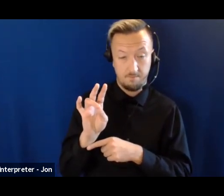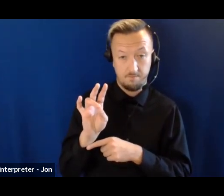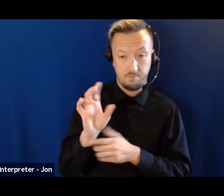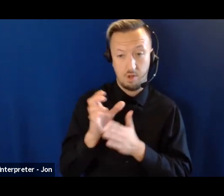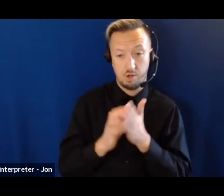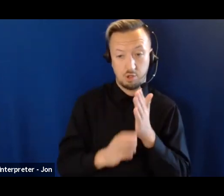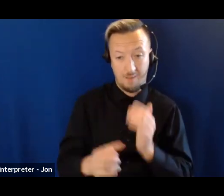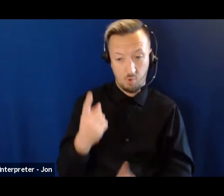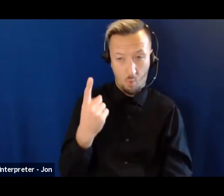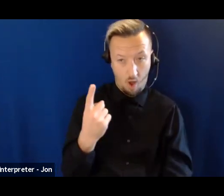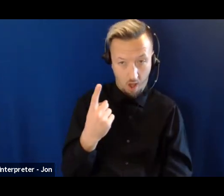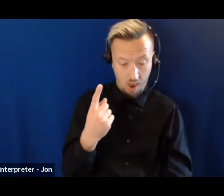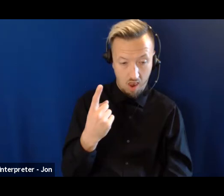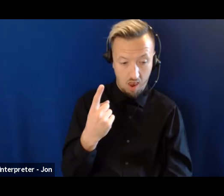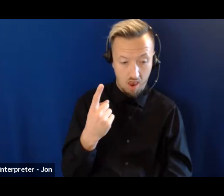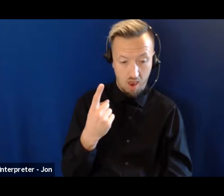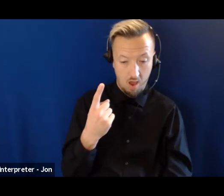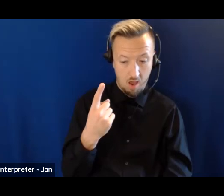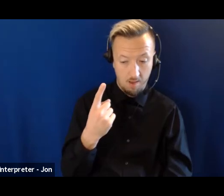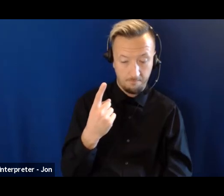Chapter 1,